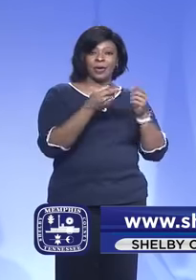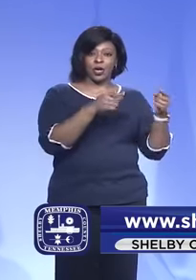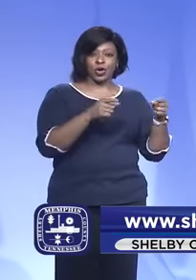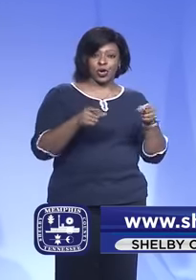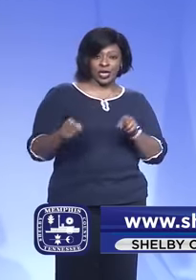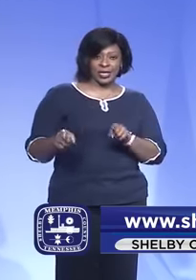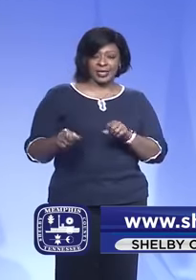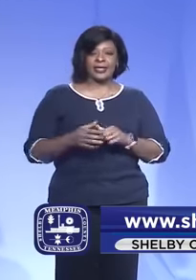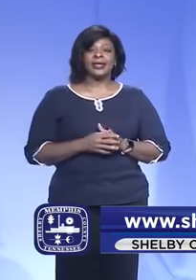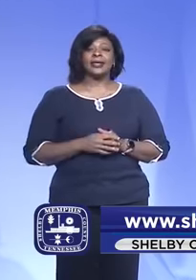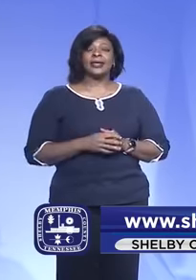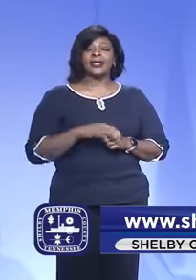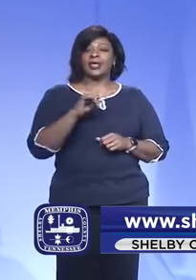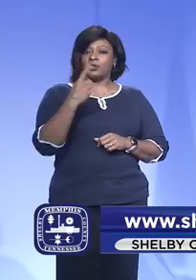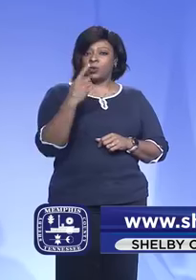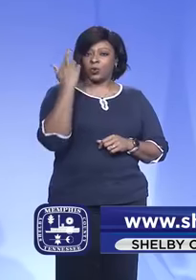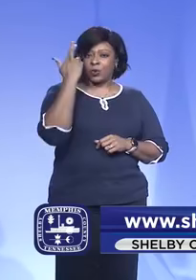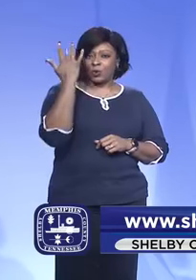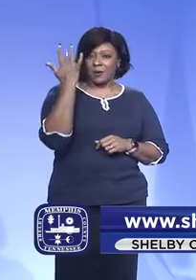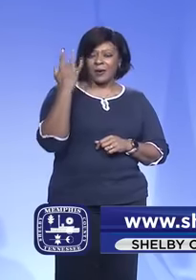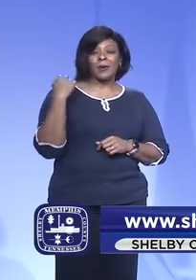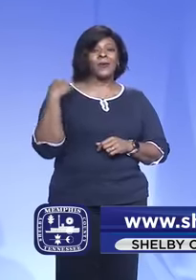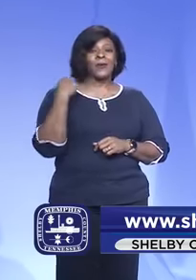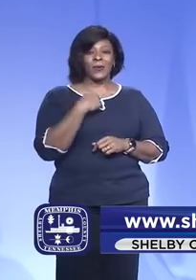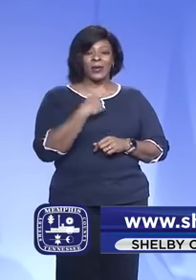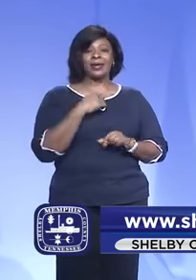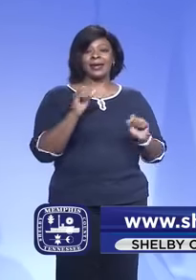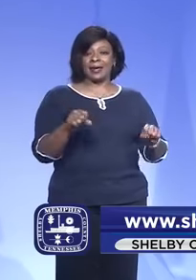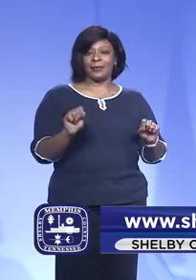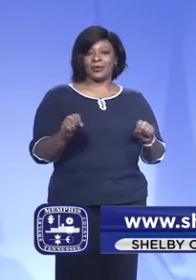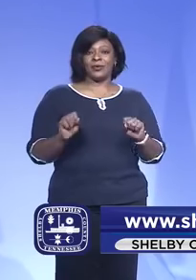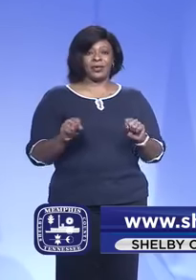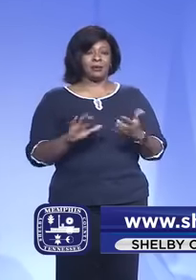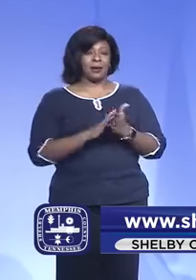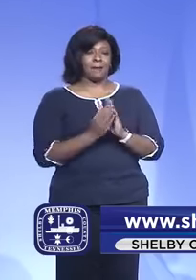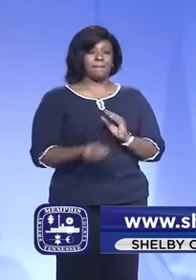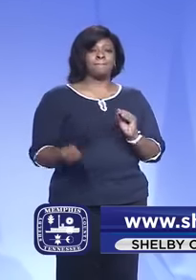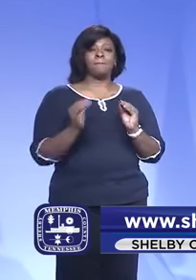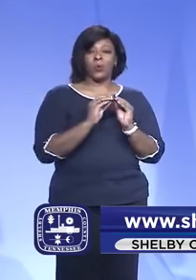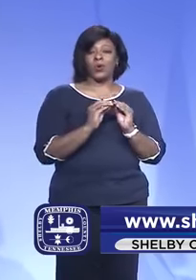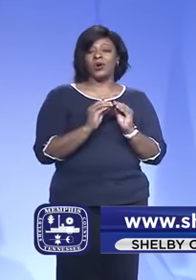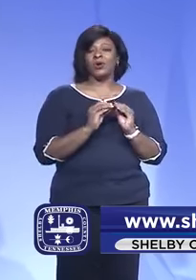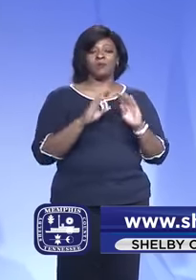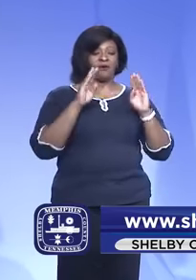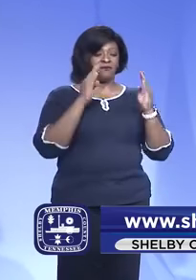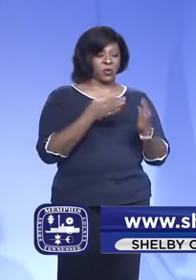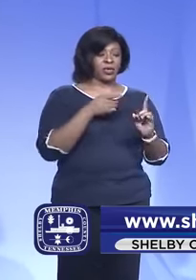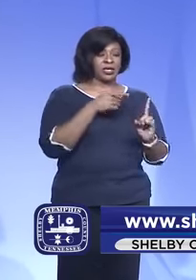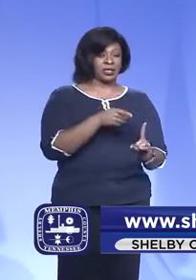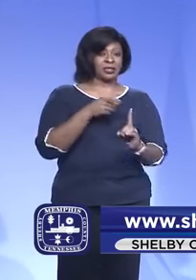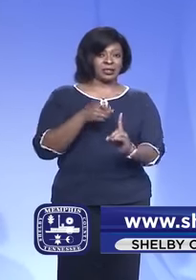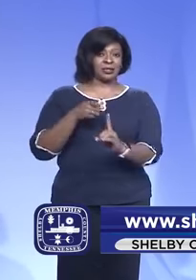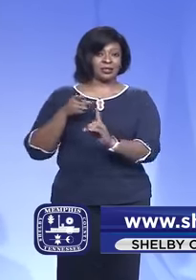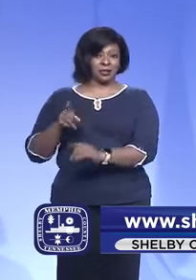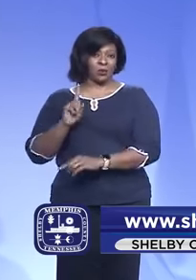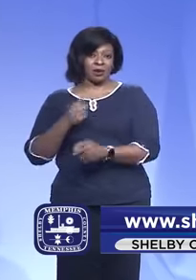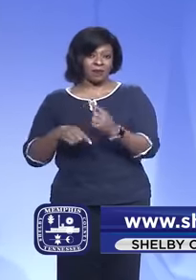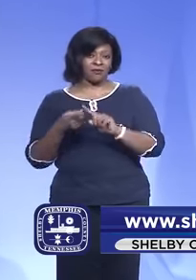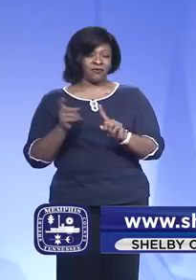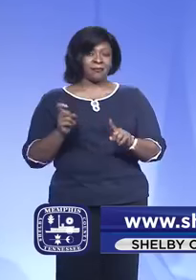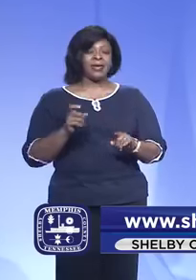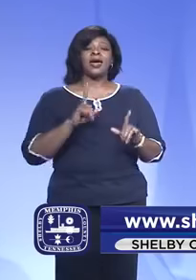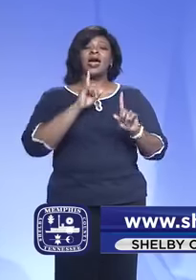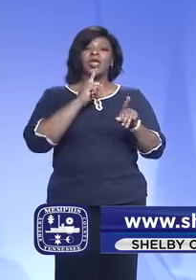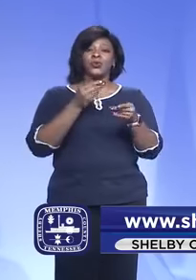occurring. That's one of the reasons why we'll be able to become a little bit more focused and then try to